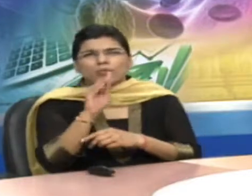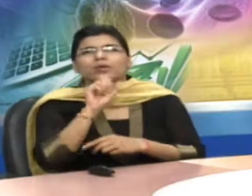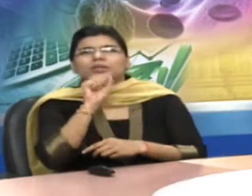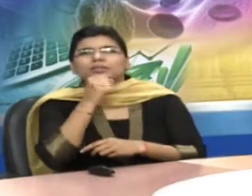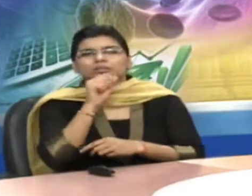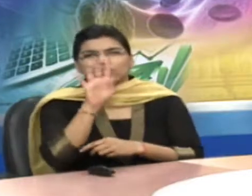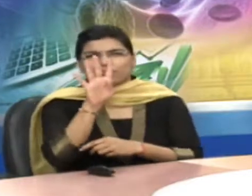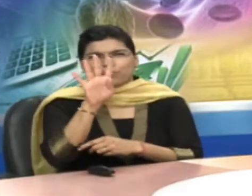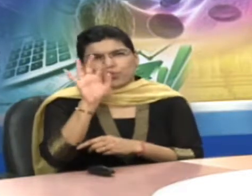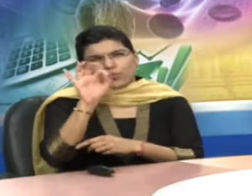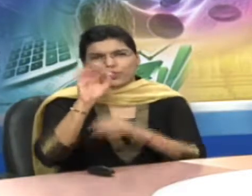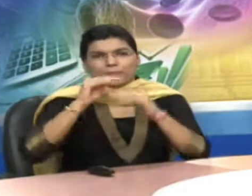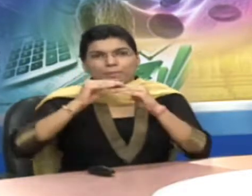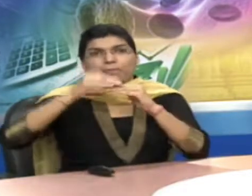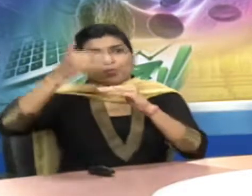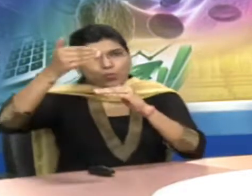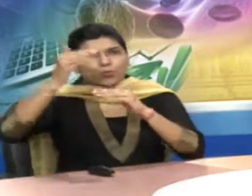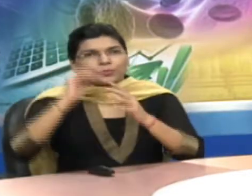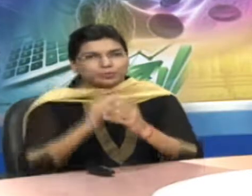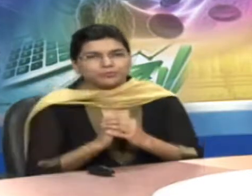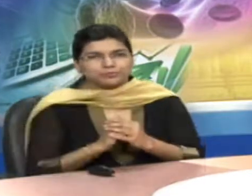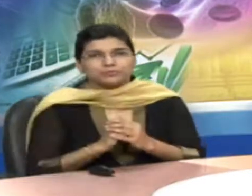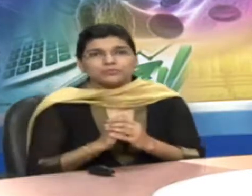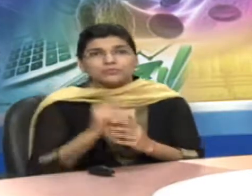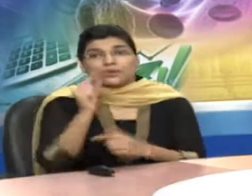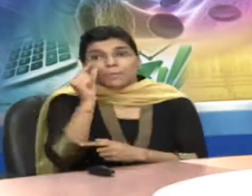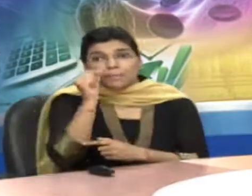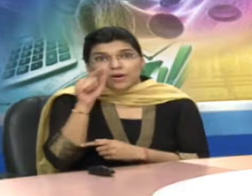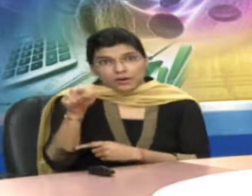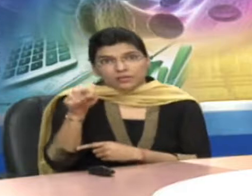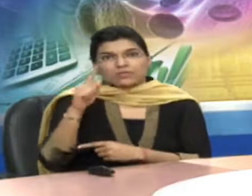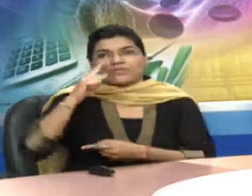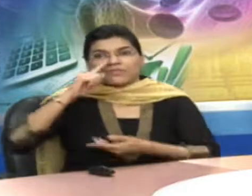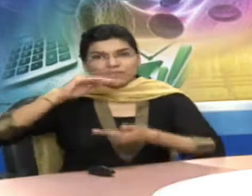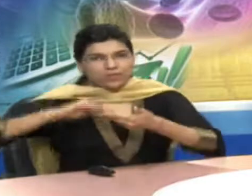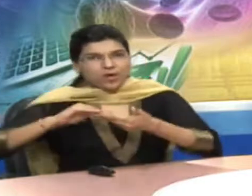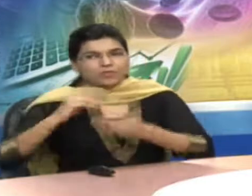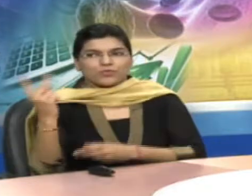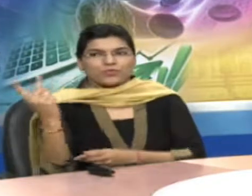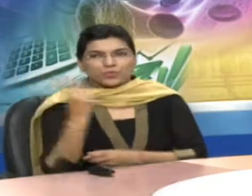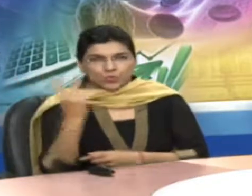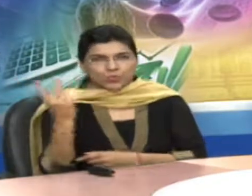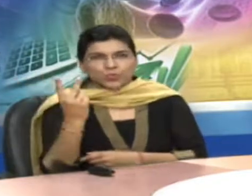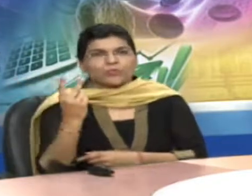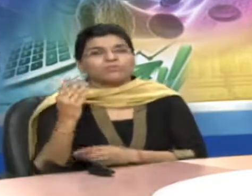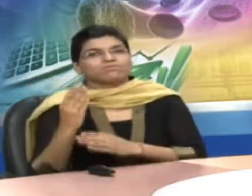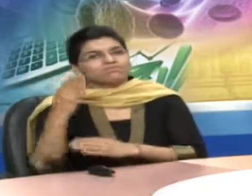of aged about 40 years and his